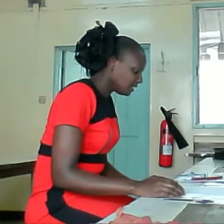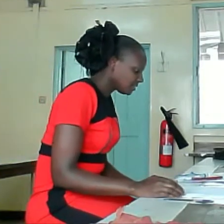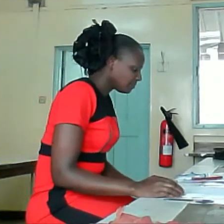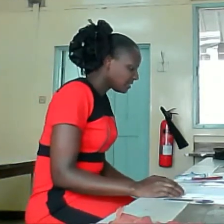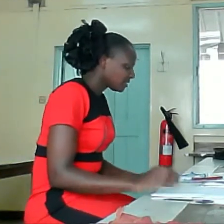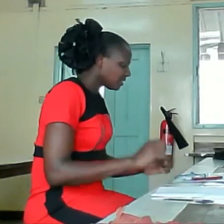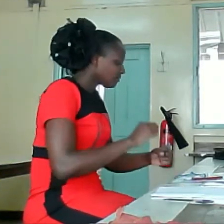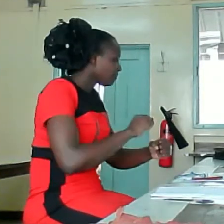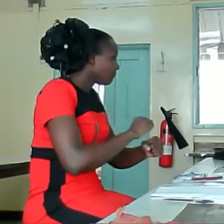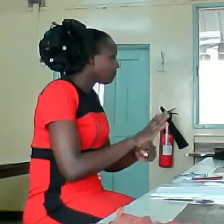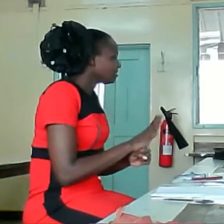del